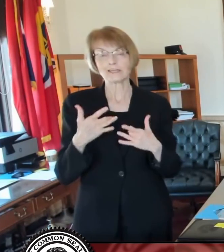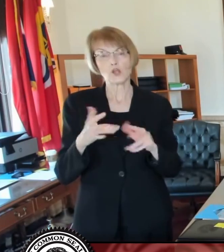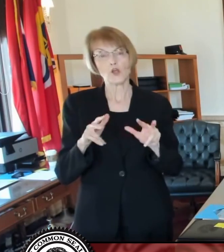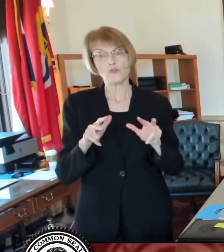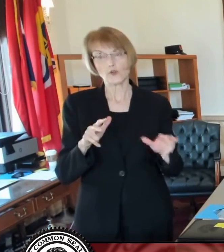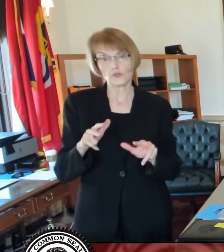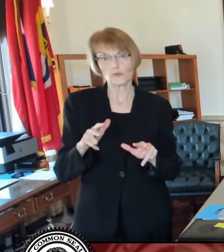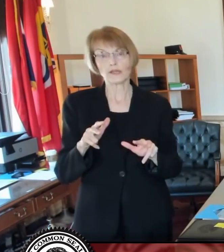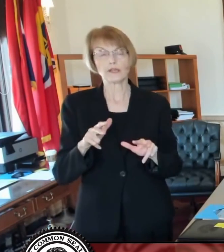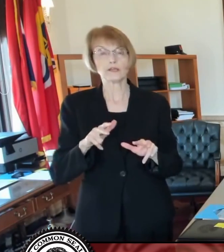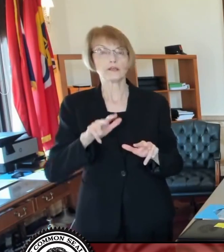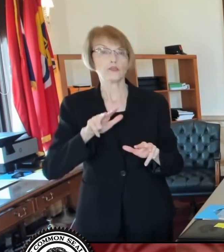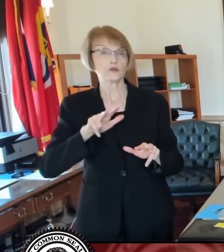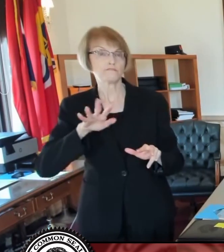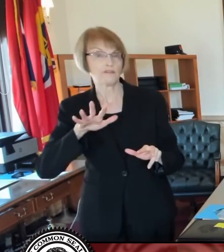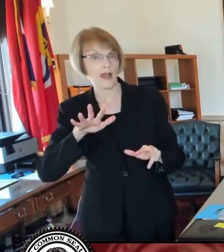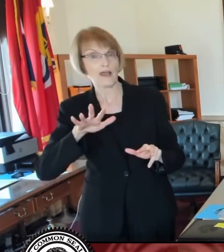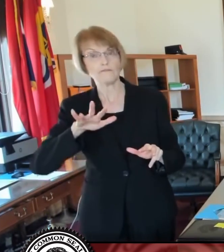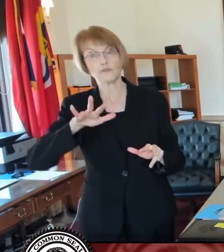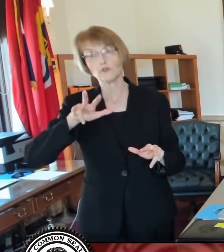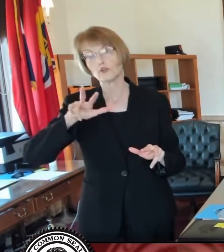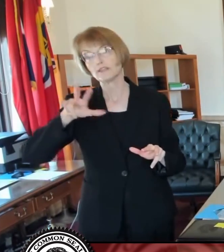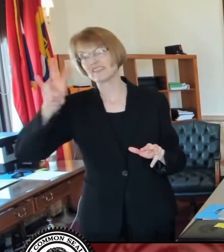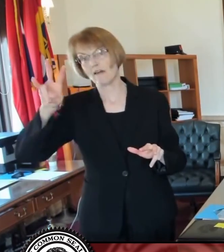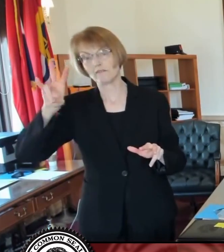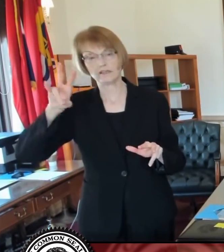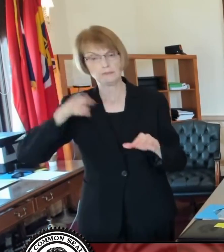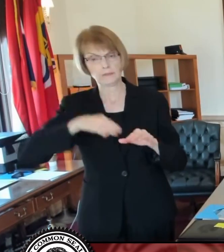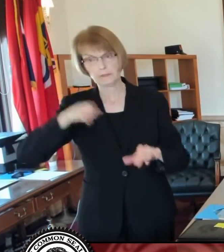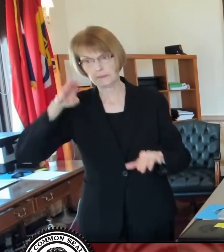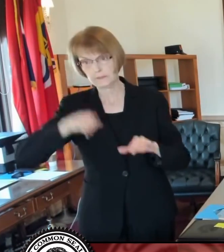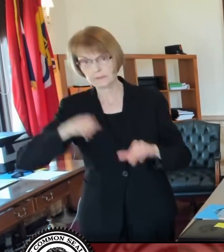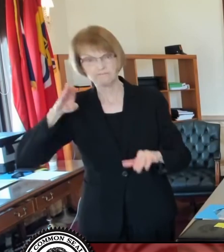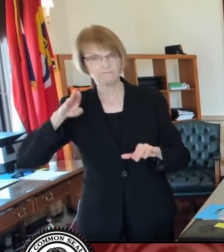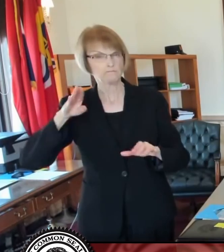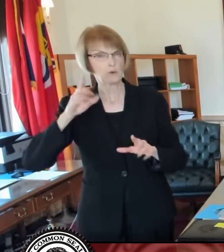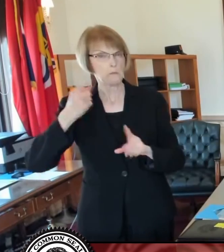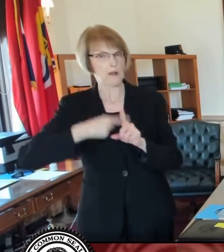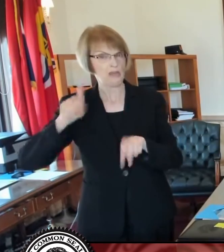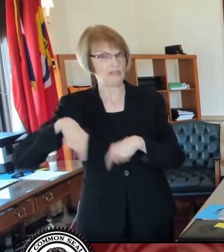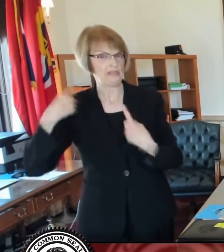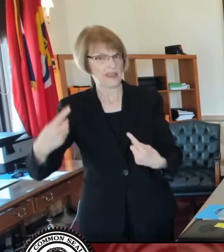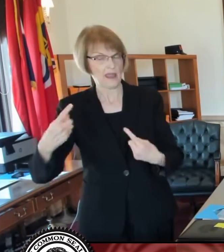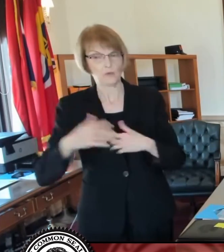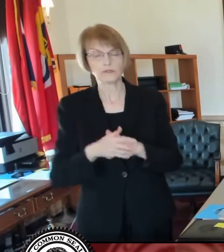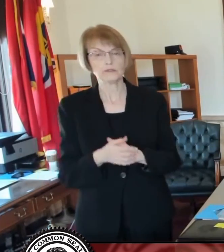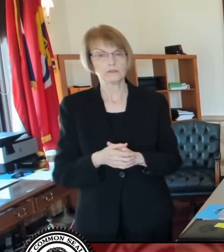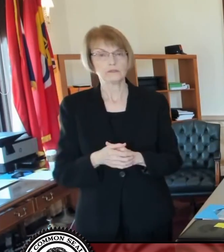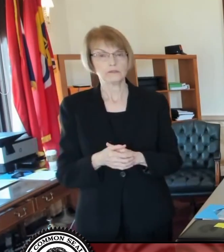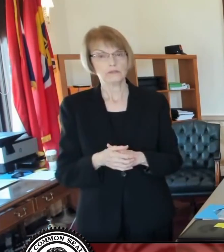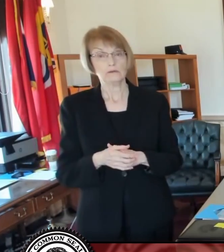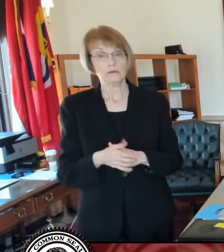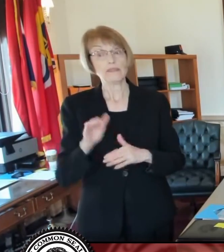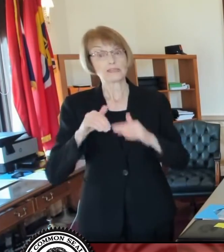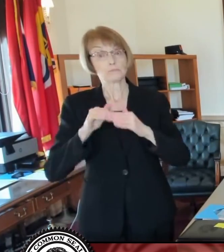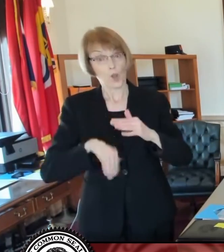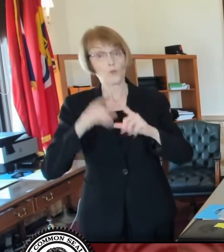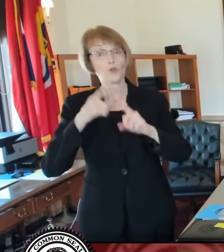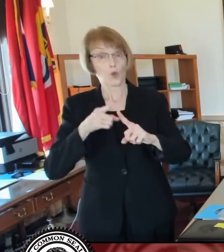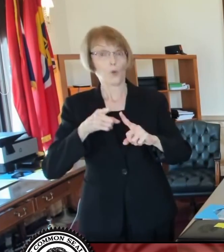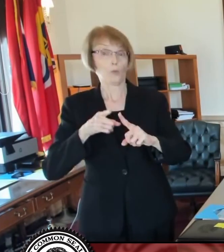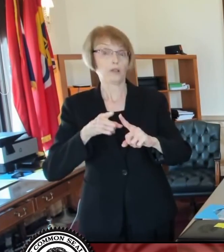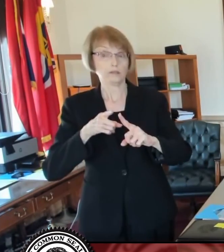33, 35, 37 for more than a month. So that has been below our goal of